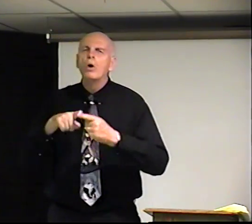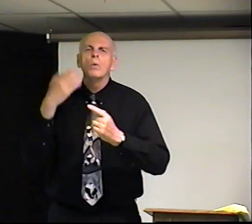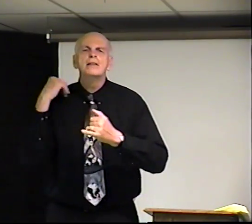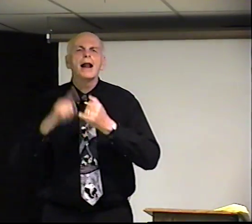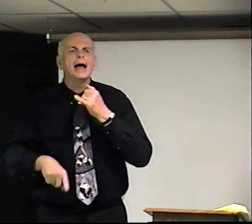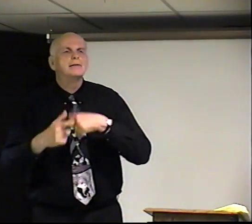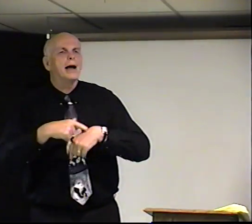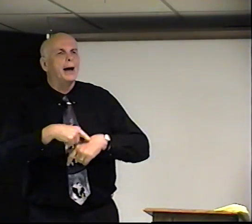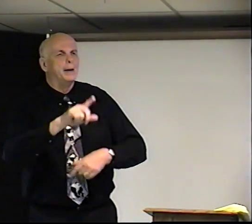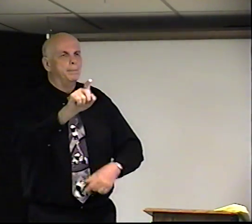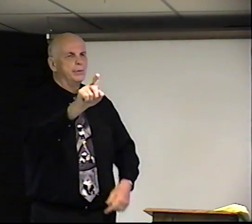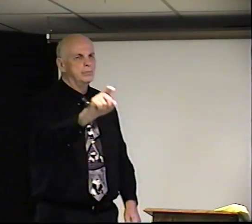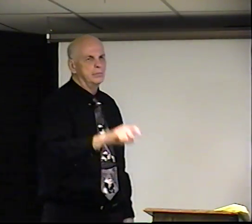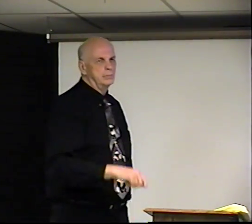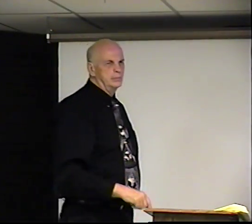What was the last time?